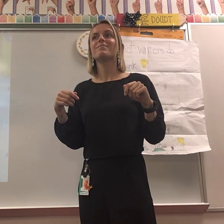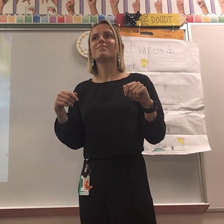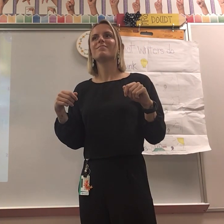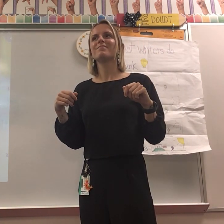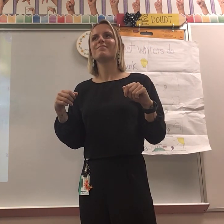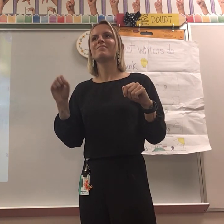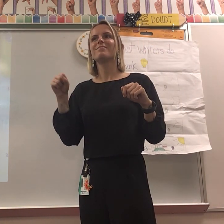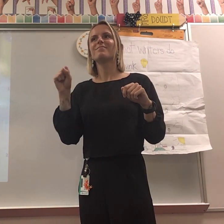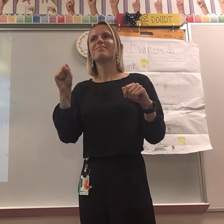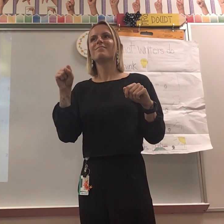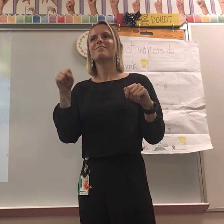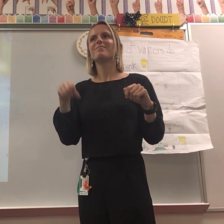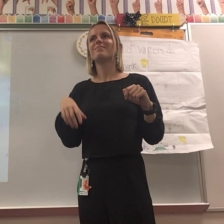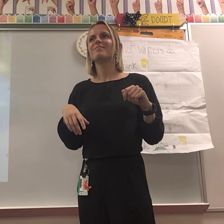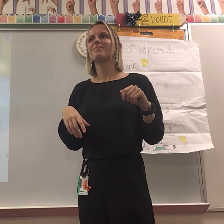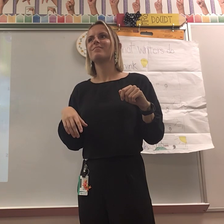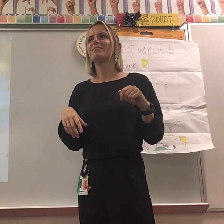For what? Be brave to go with what you think.